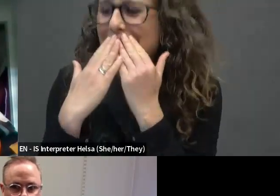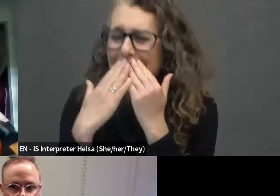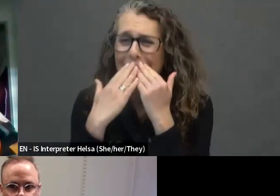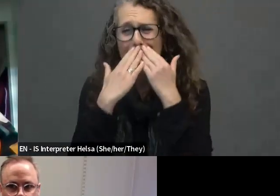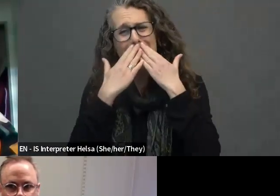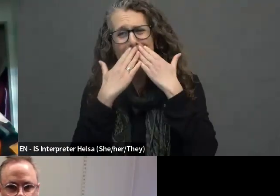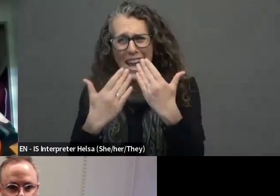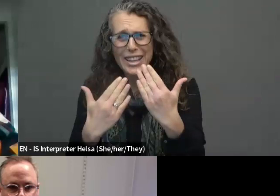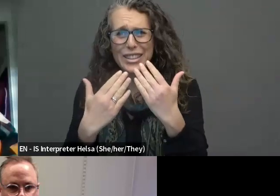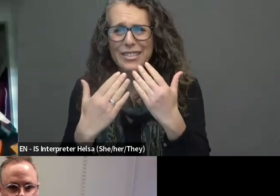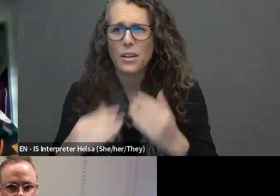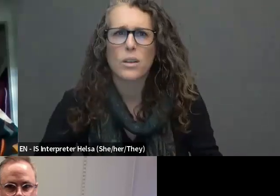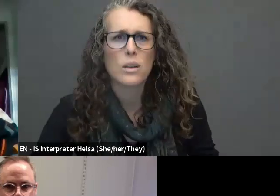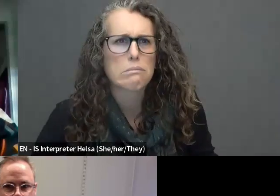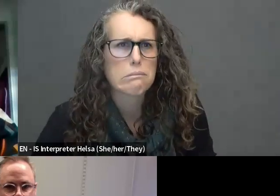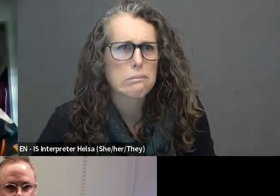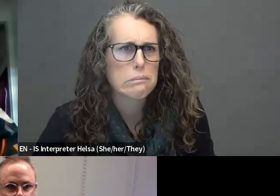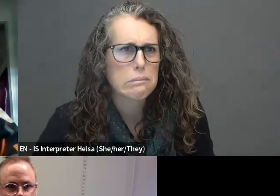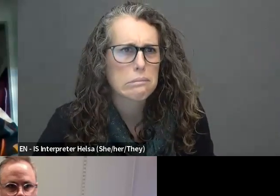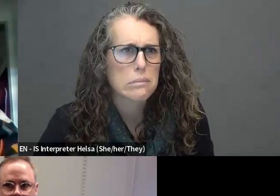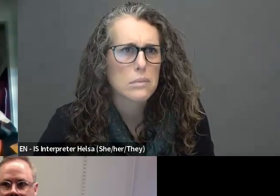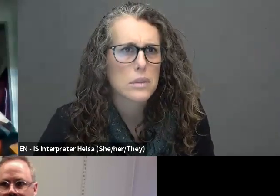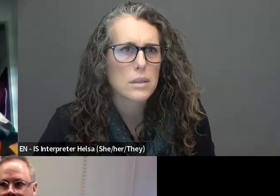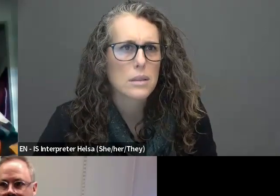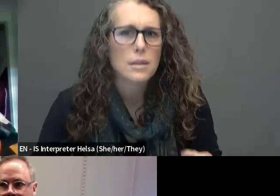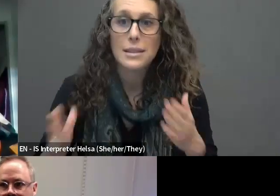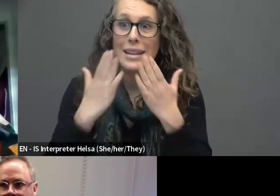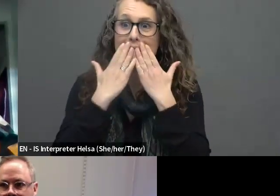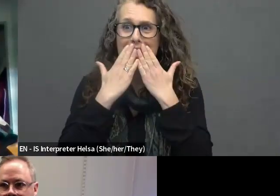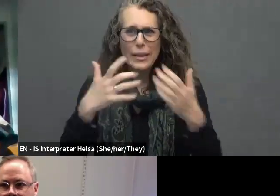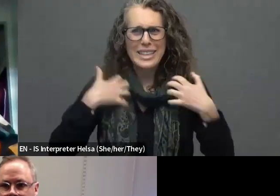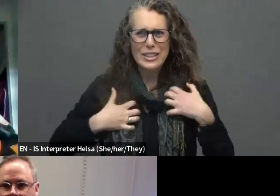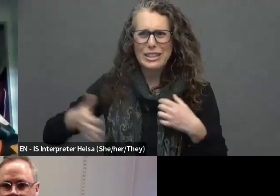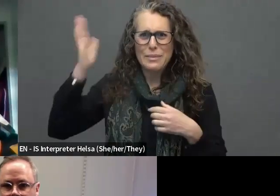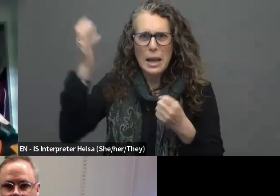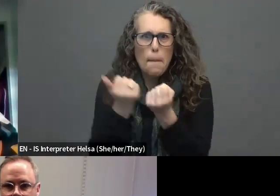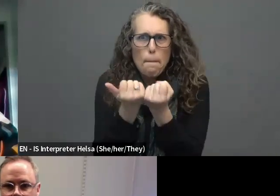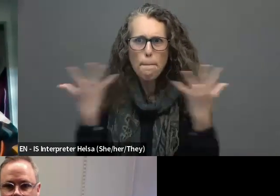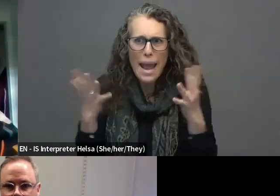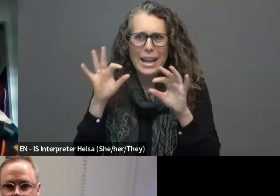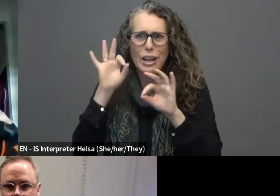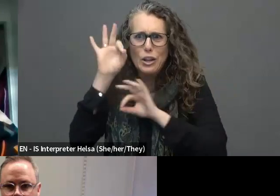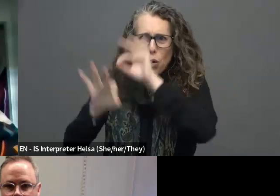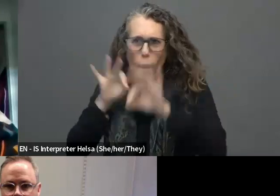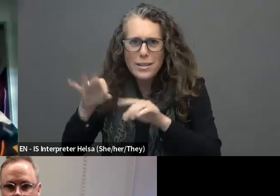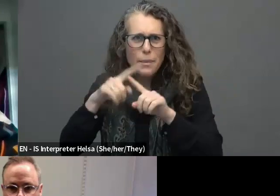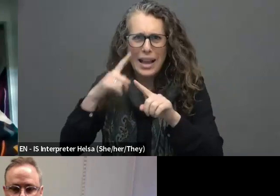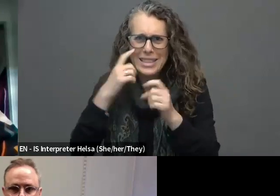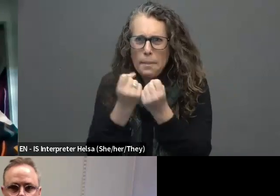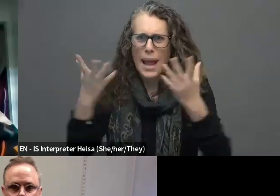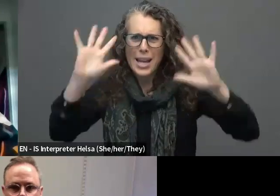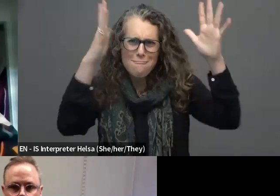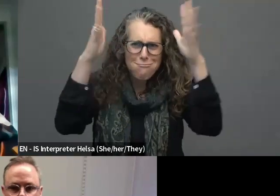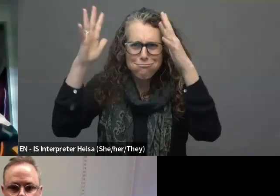interesting presentation. You do have a number of questions as well as a lot of clapping hands and people